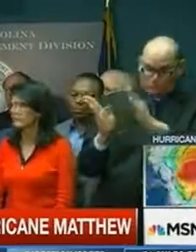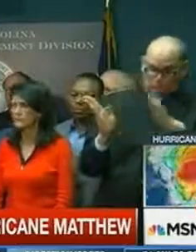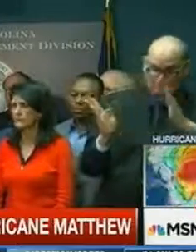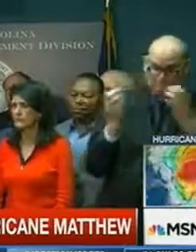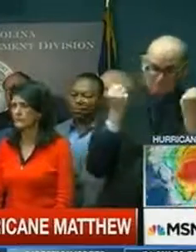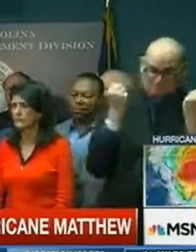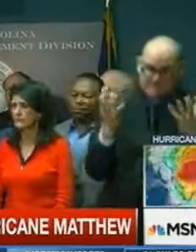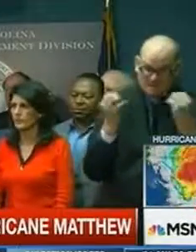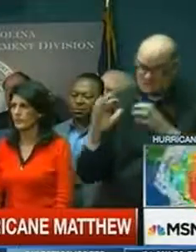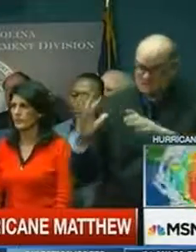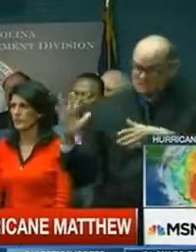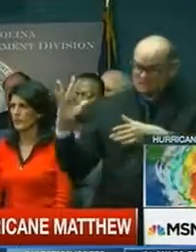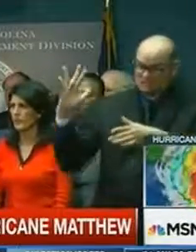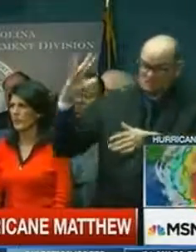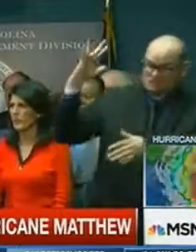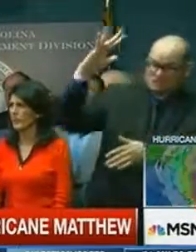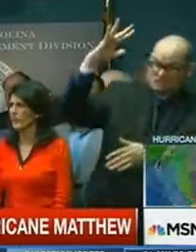that.